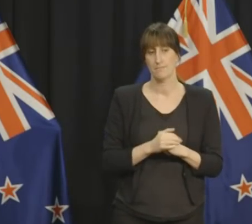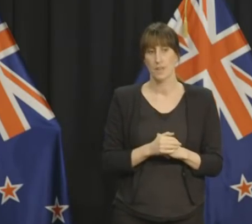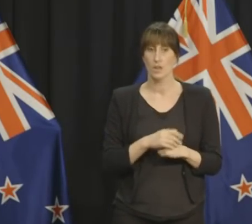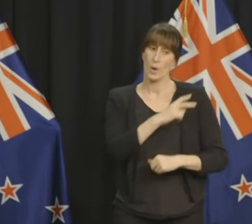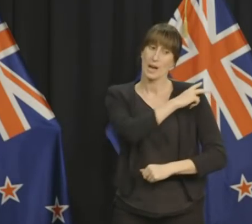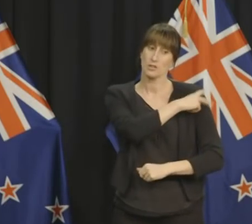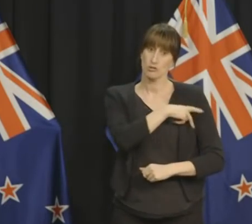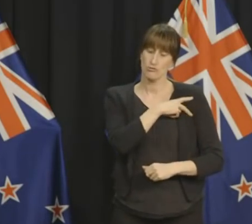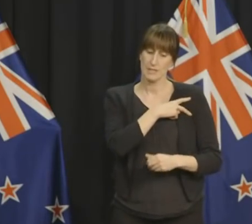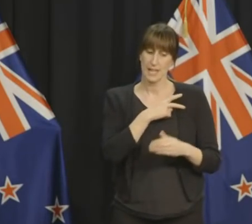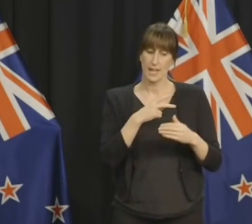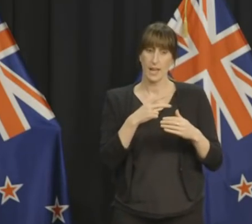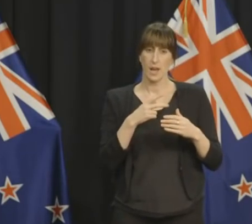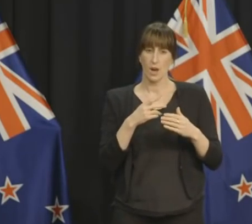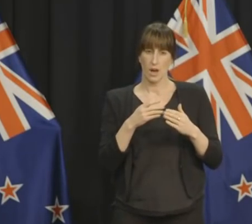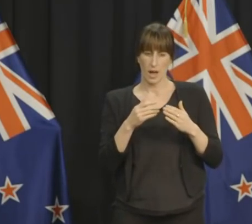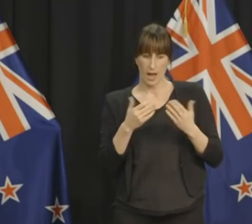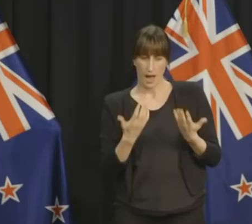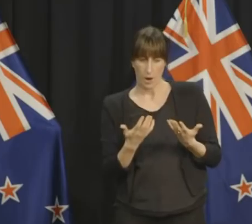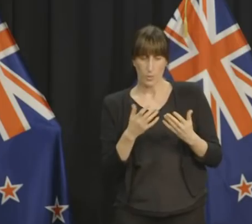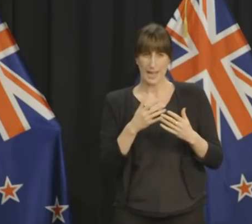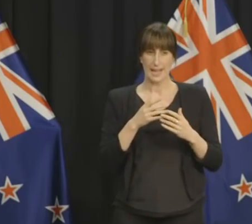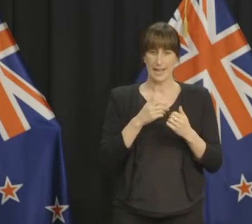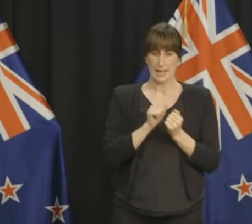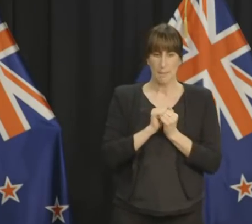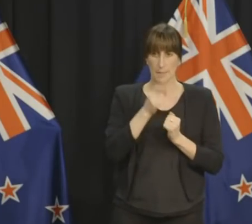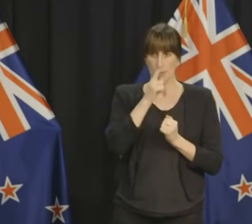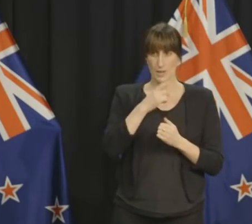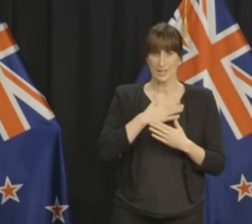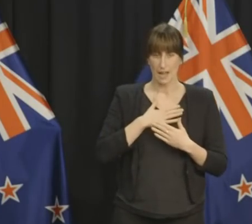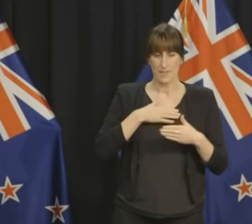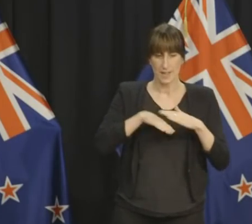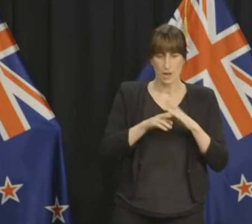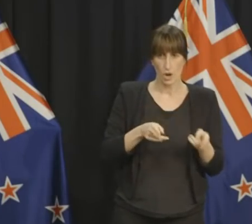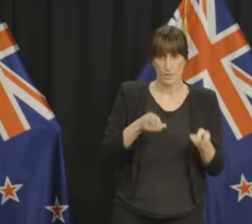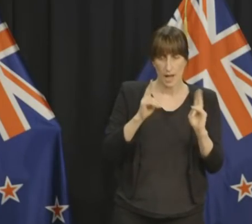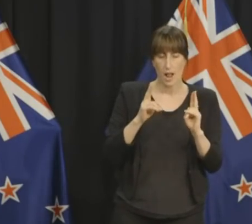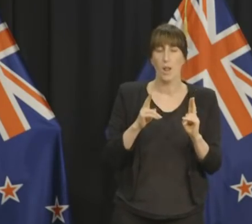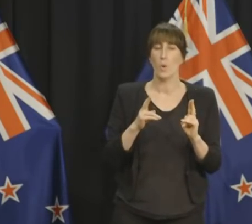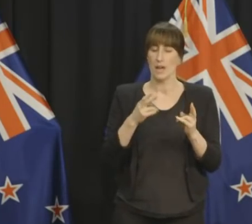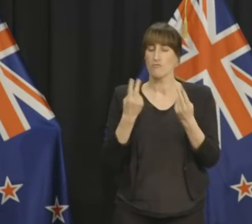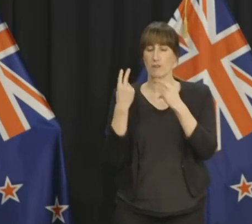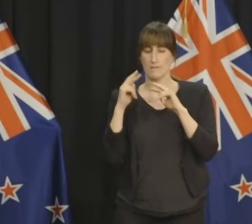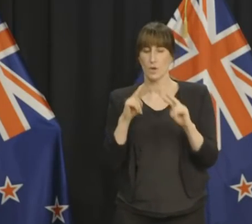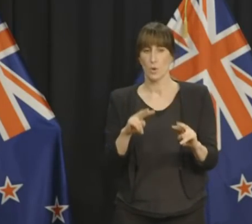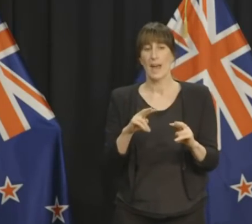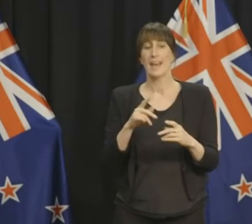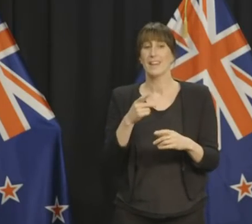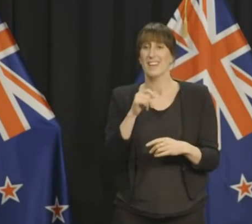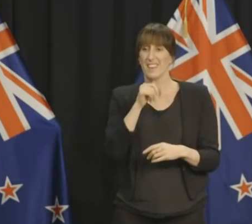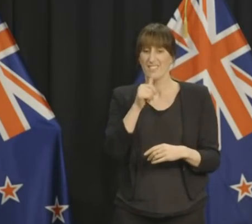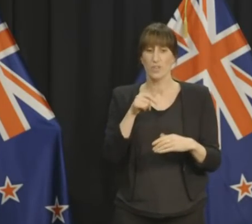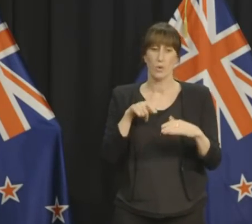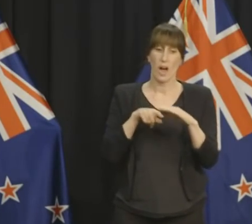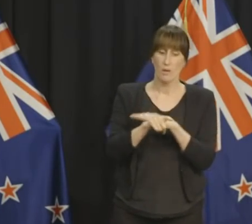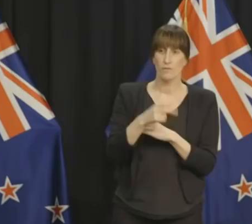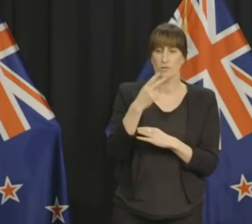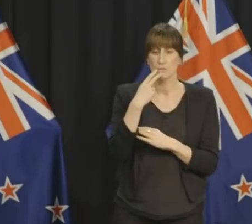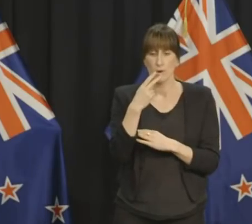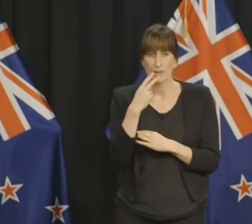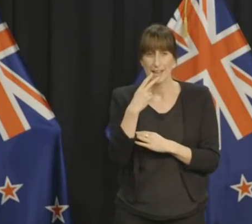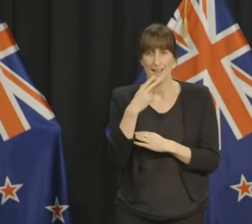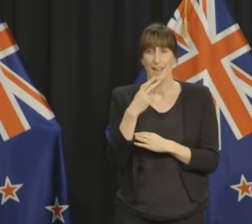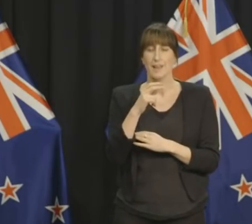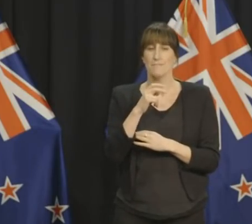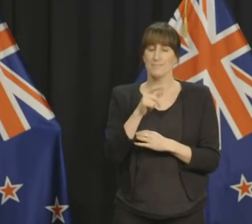also smoking arrangements, and Minister Woods and Air Commodore Webb will have more updates on that tomorrow. So this